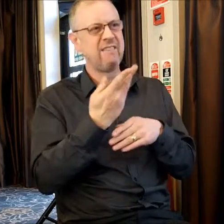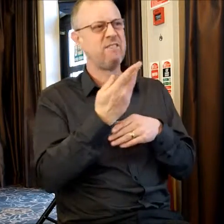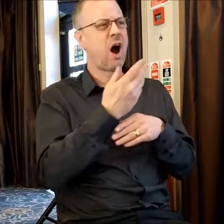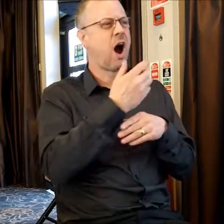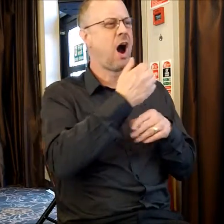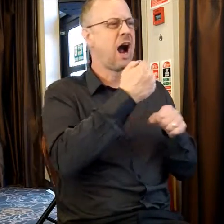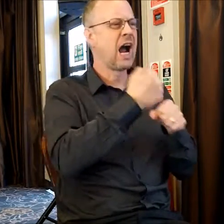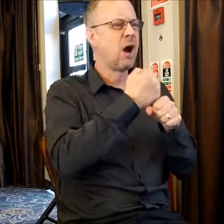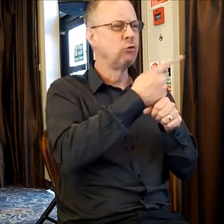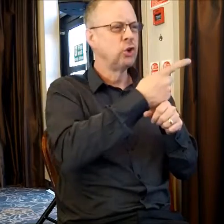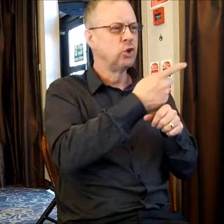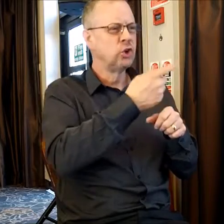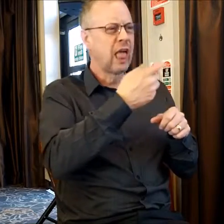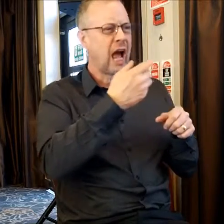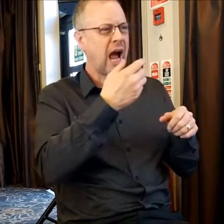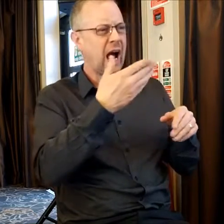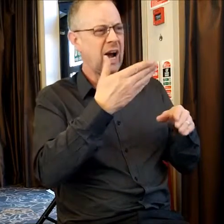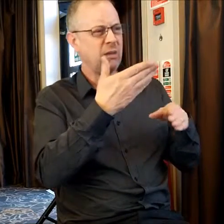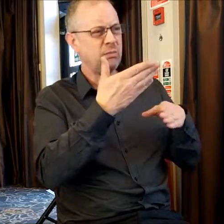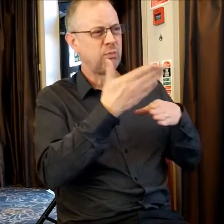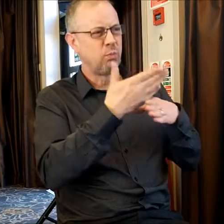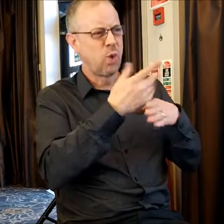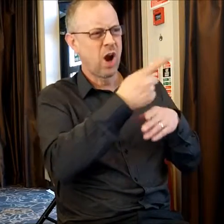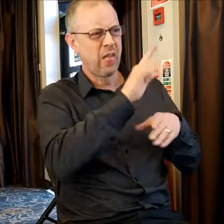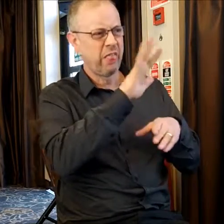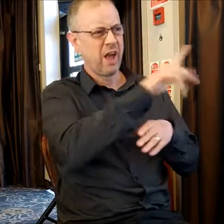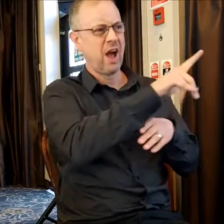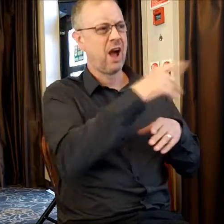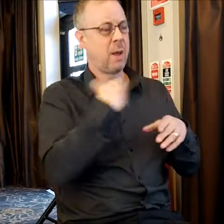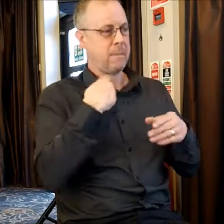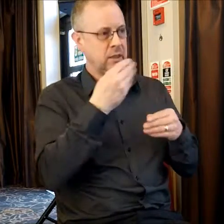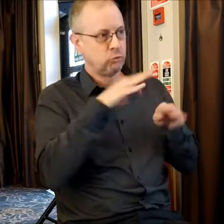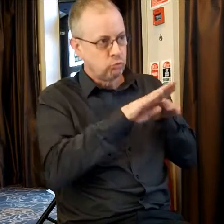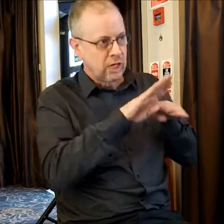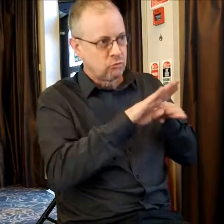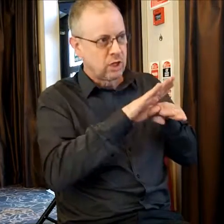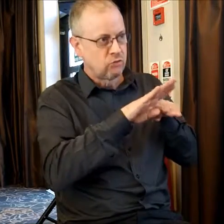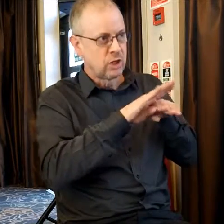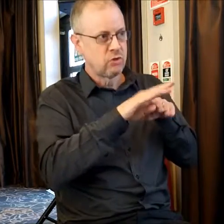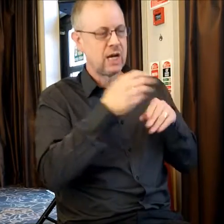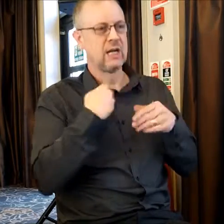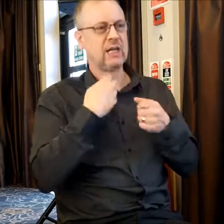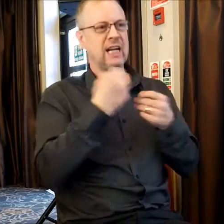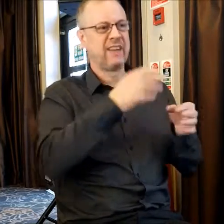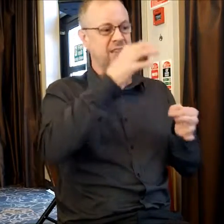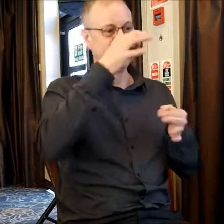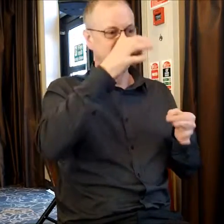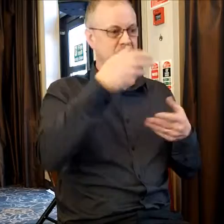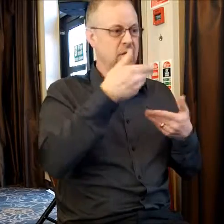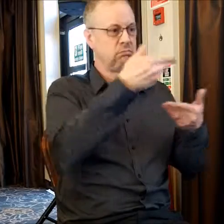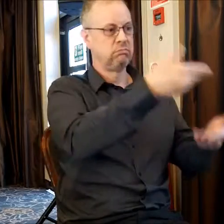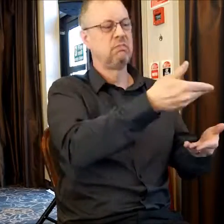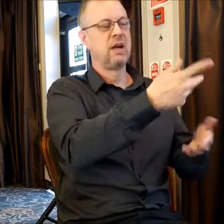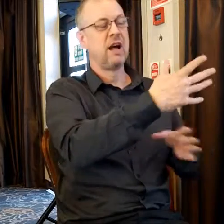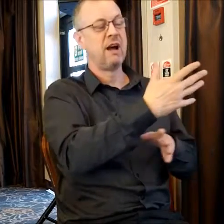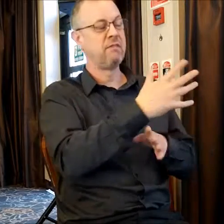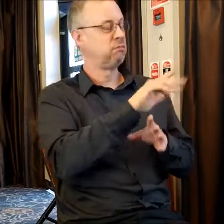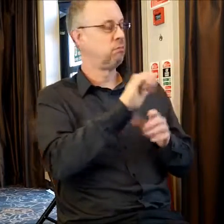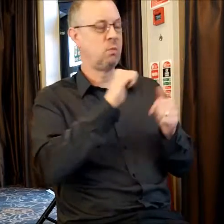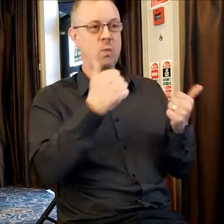who were the retailers of the products. We did some training and certification. It went really well. So it's exciting